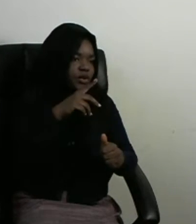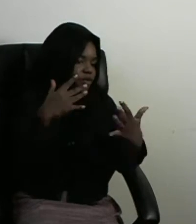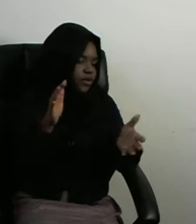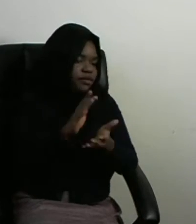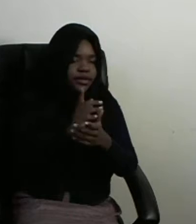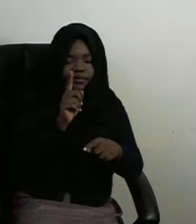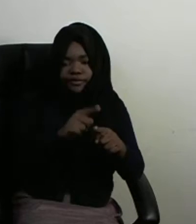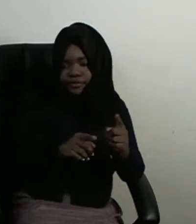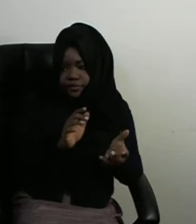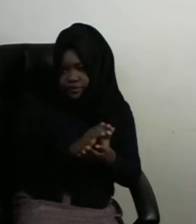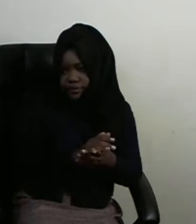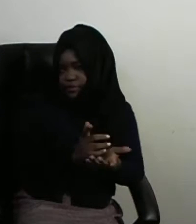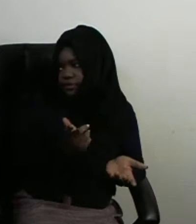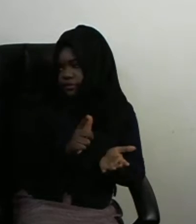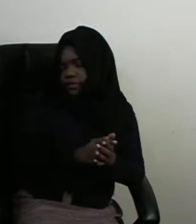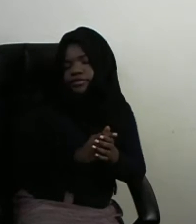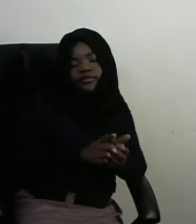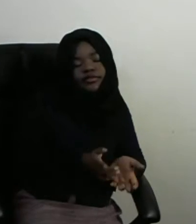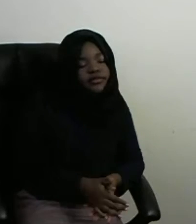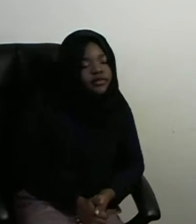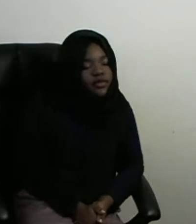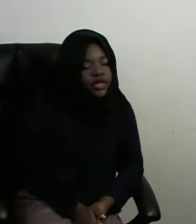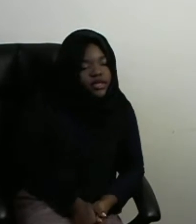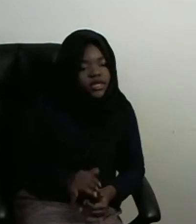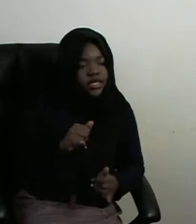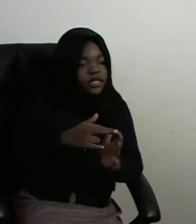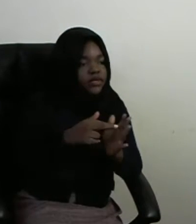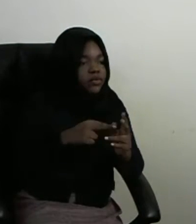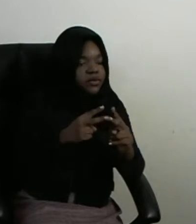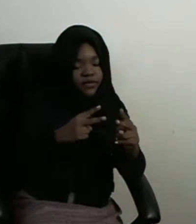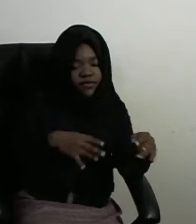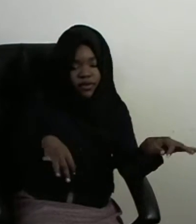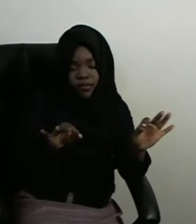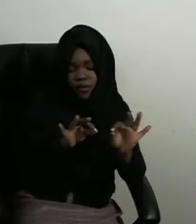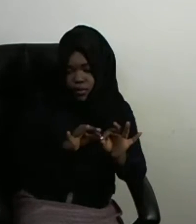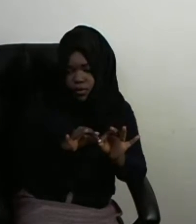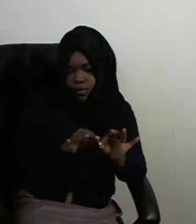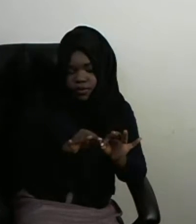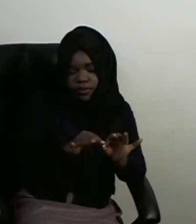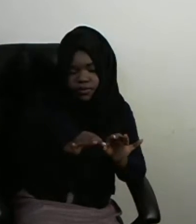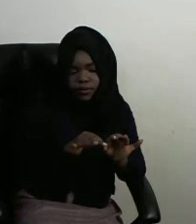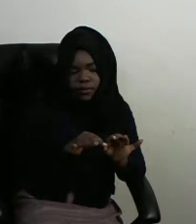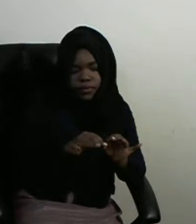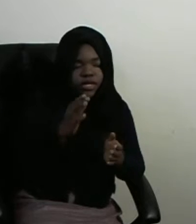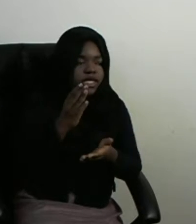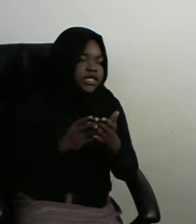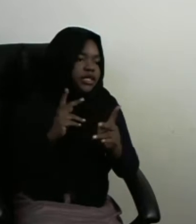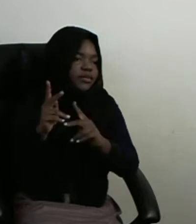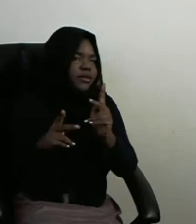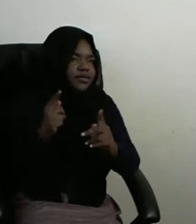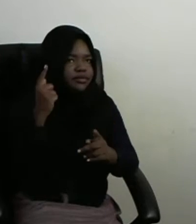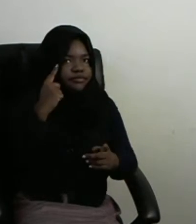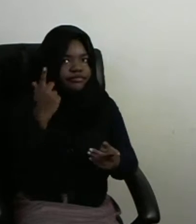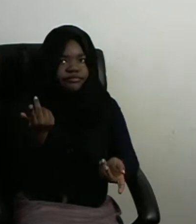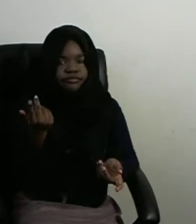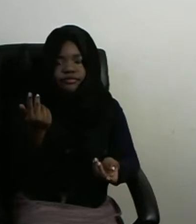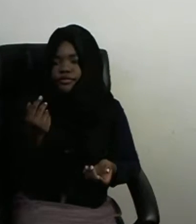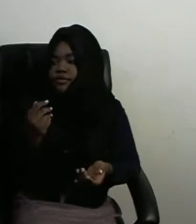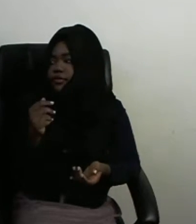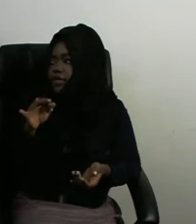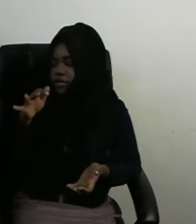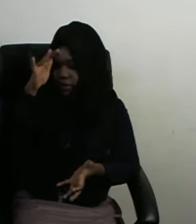married. Okay? This rule is very important. Some people think that